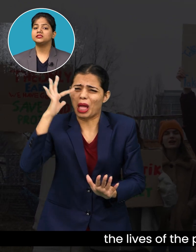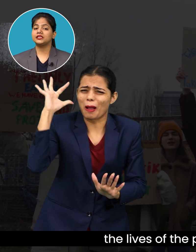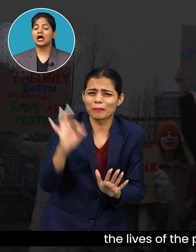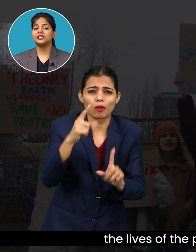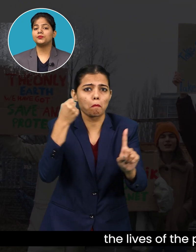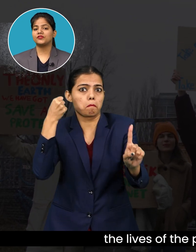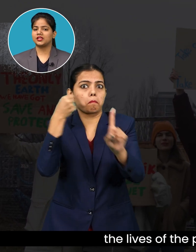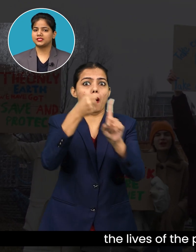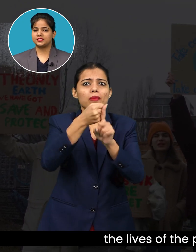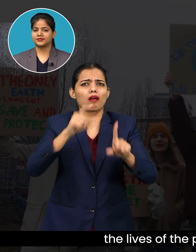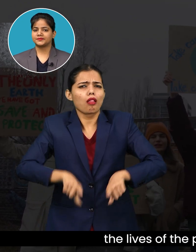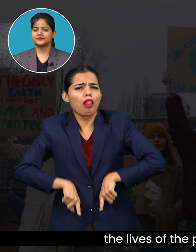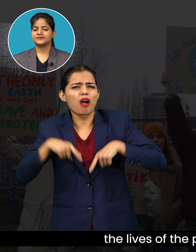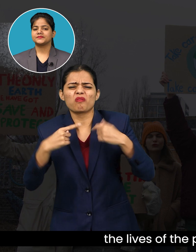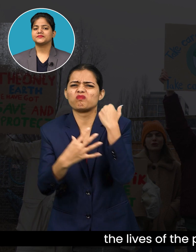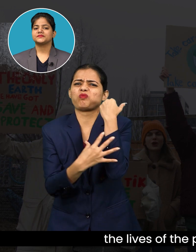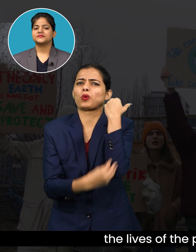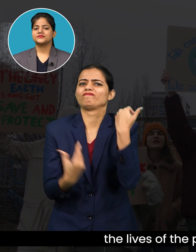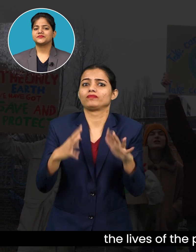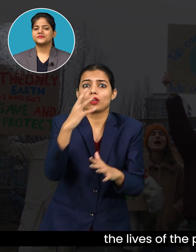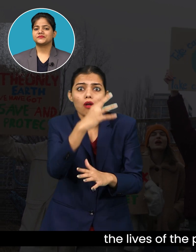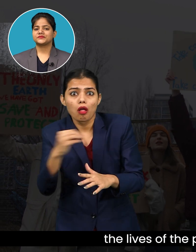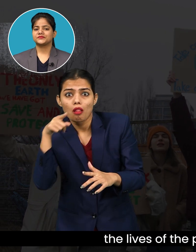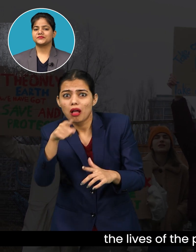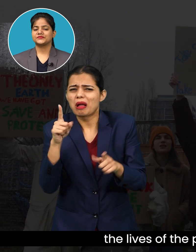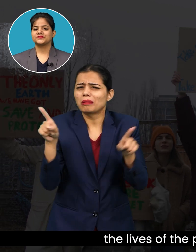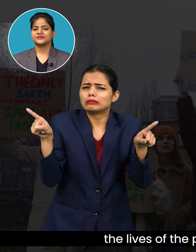and the underprivileged.